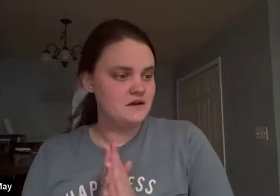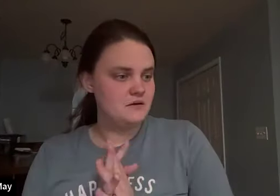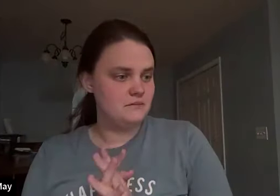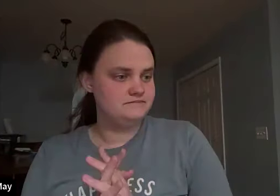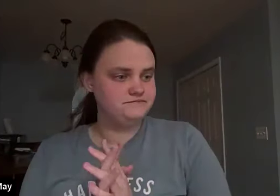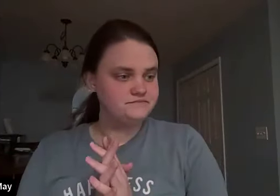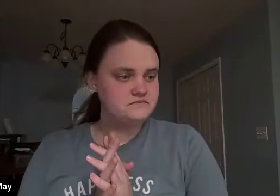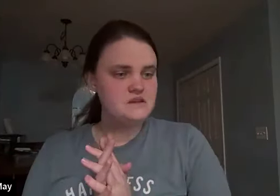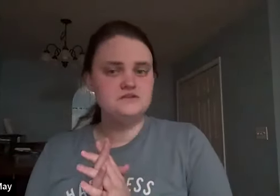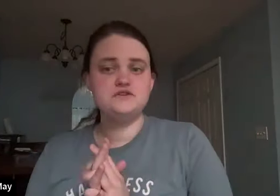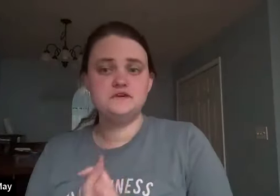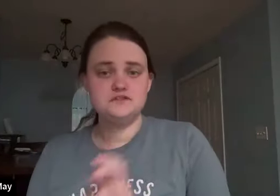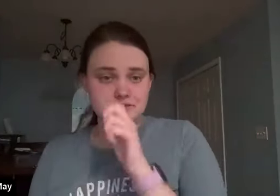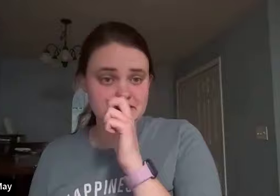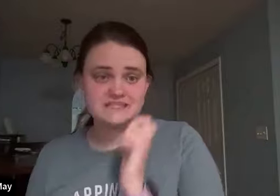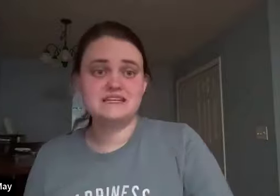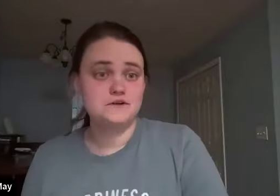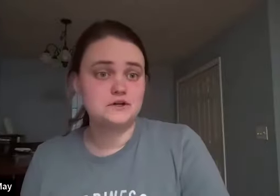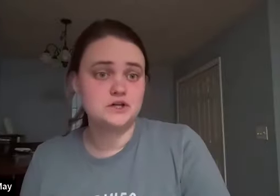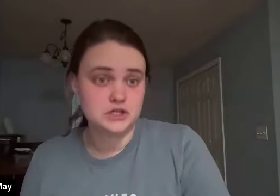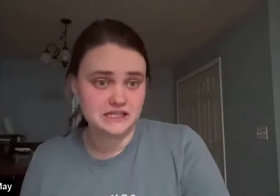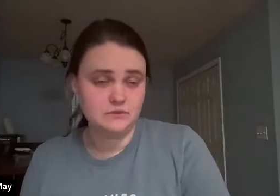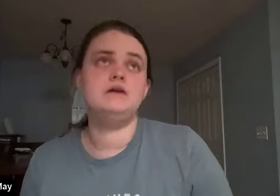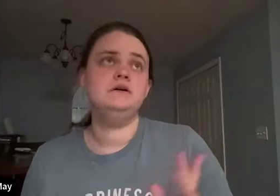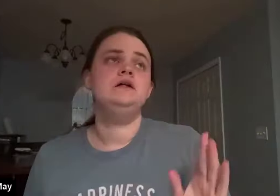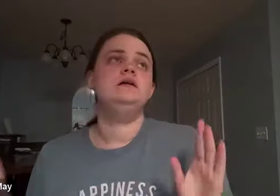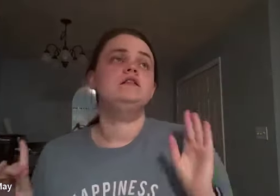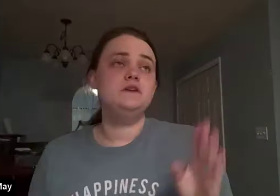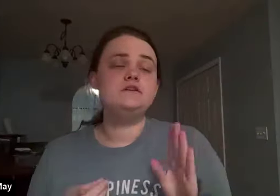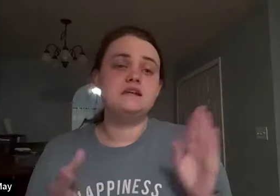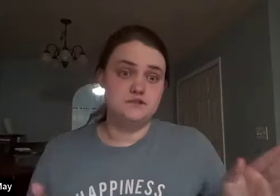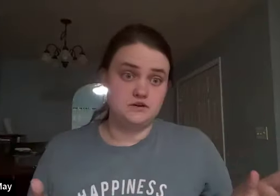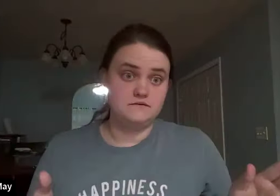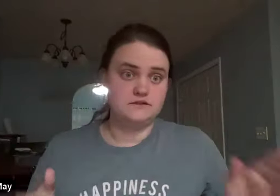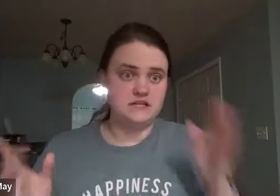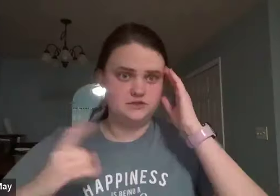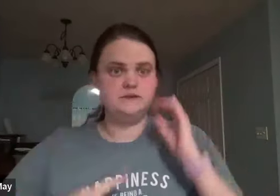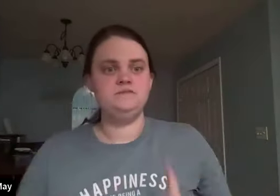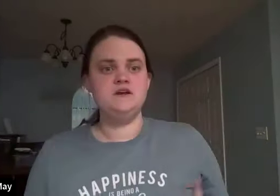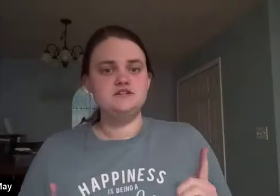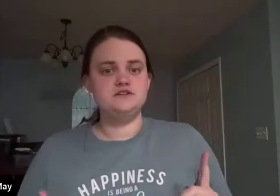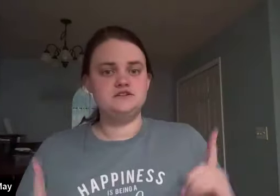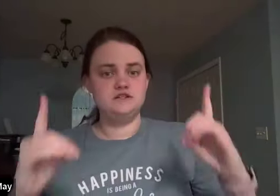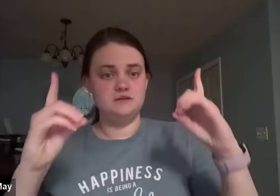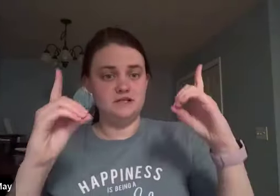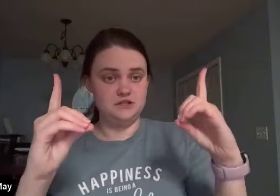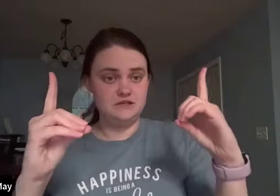Okay. So the first one I'm going to do is the sign for cookie. Well, let me do the sign for dessert first, actually. So dessert's going to be 2